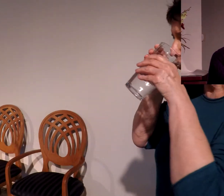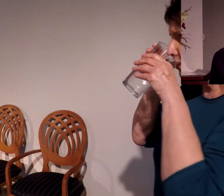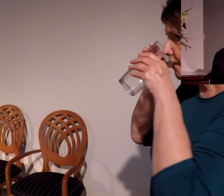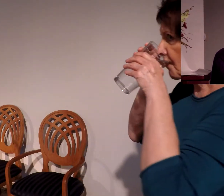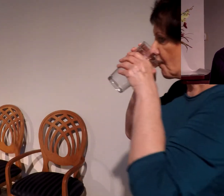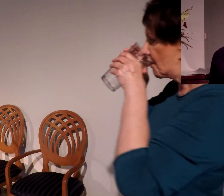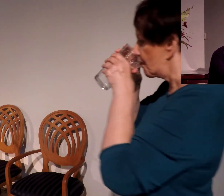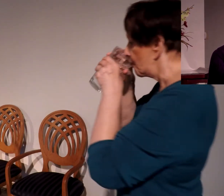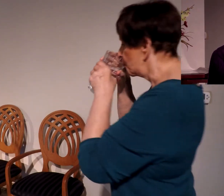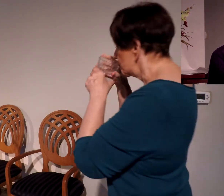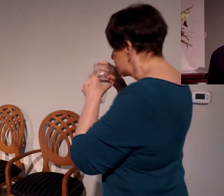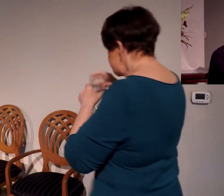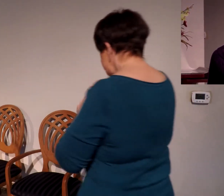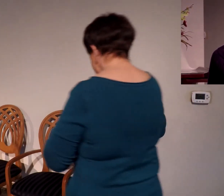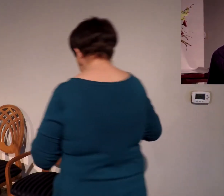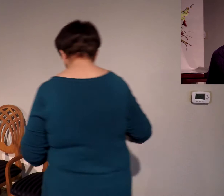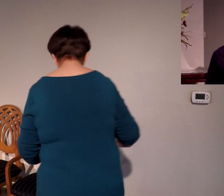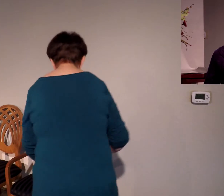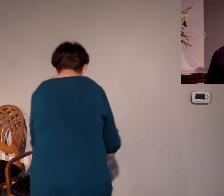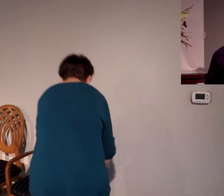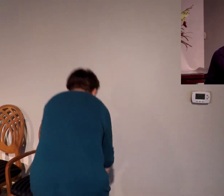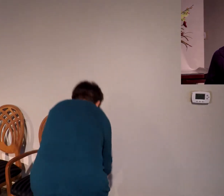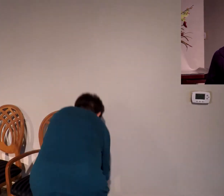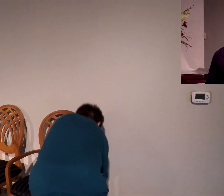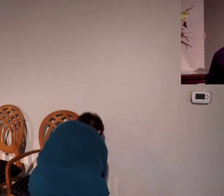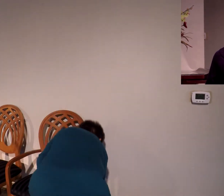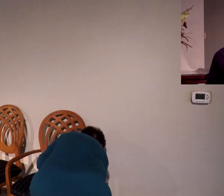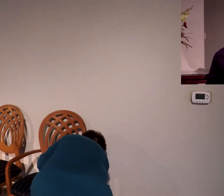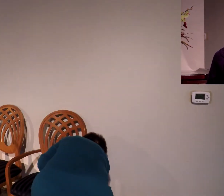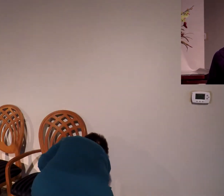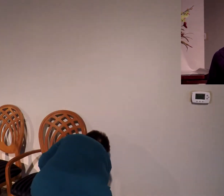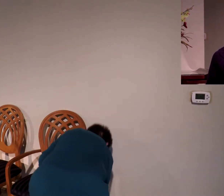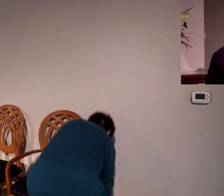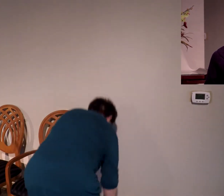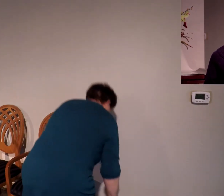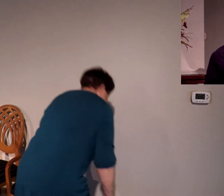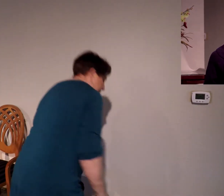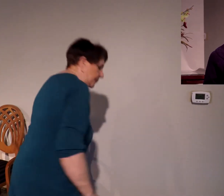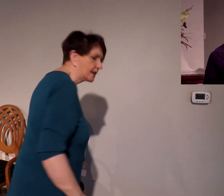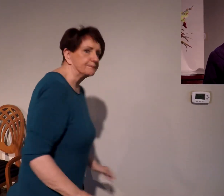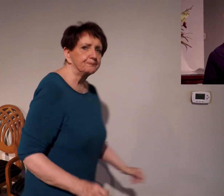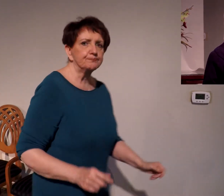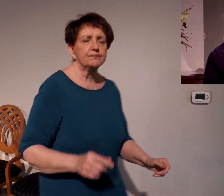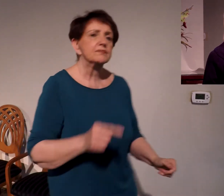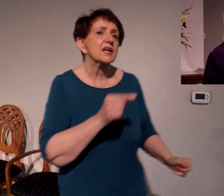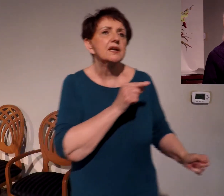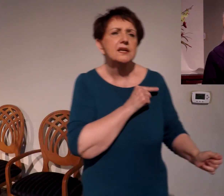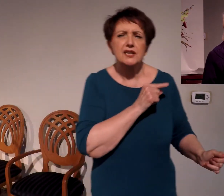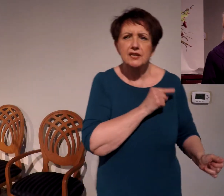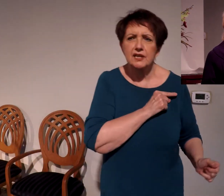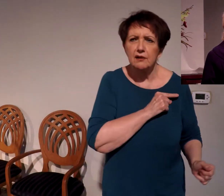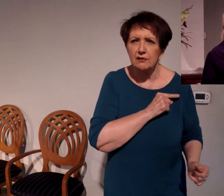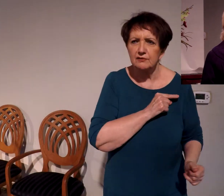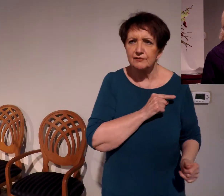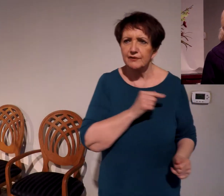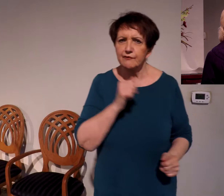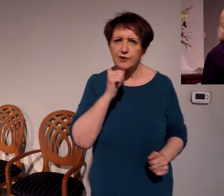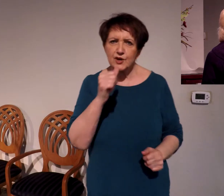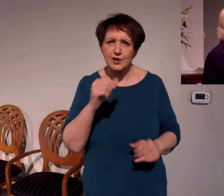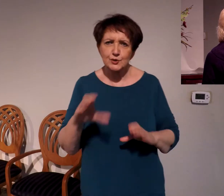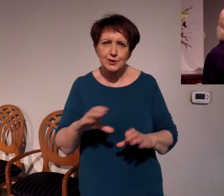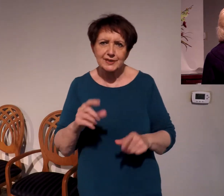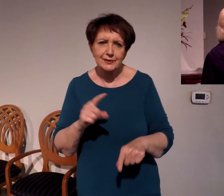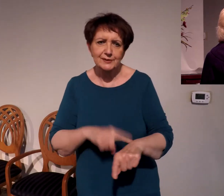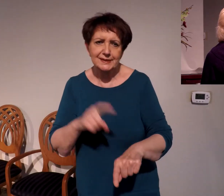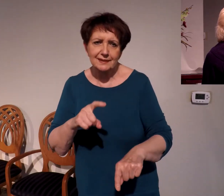Guilt. Guilt for not doing it? Guilt for taking time for yourself? Okay.